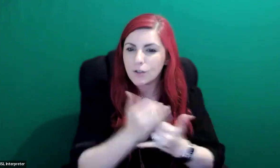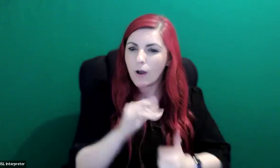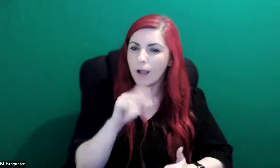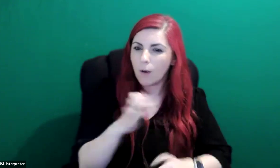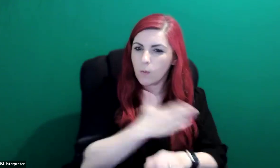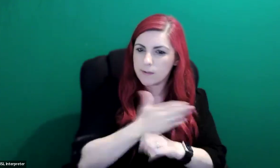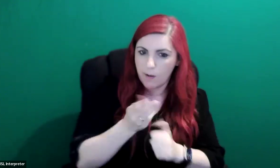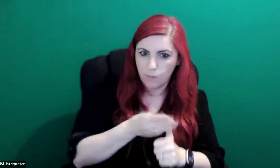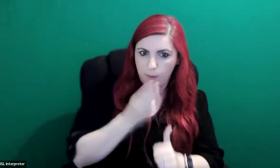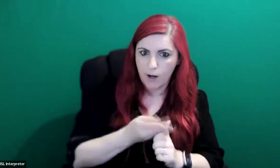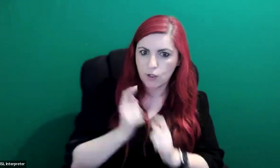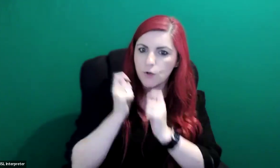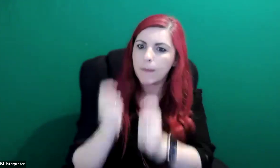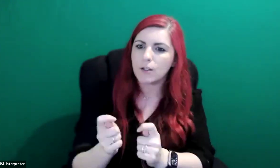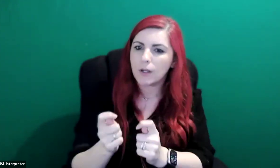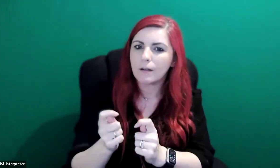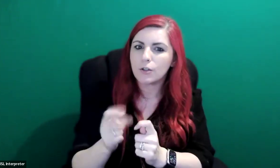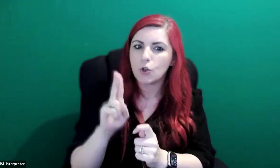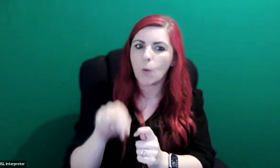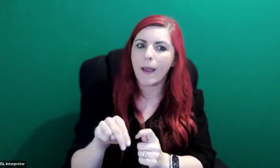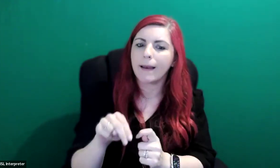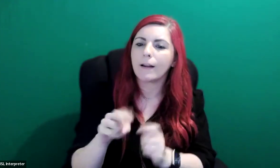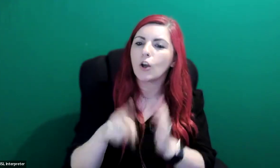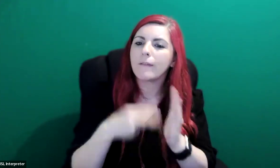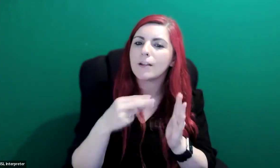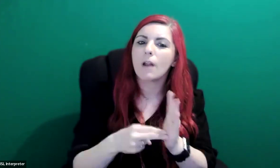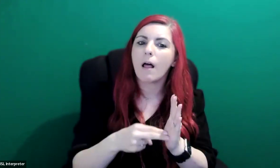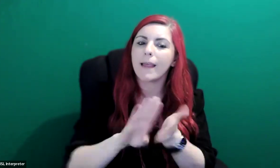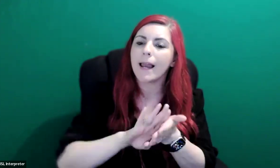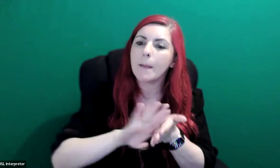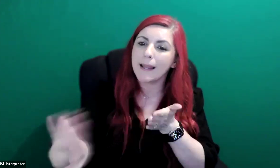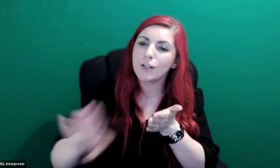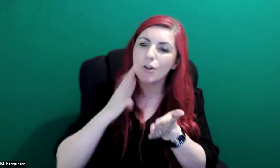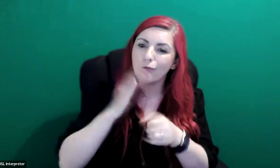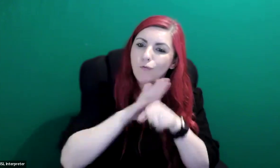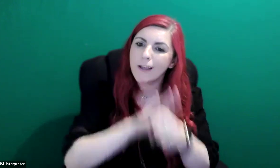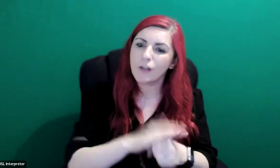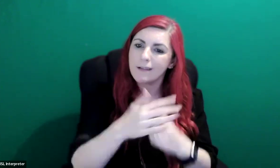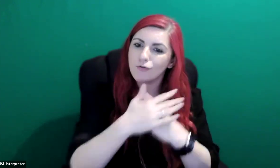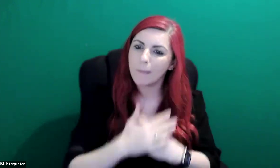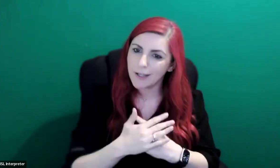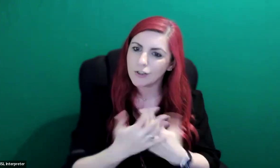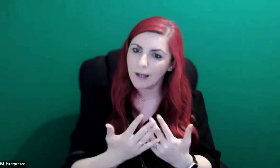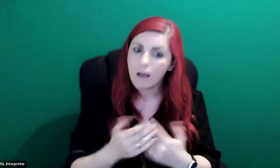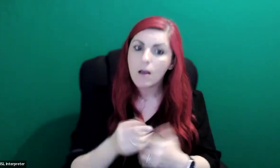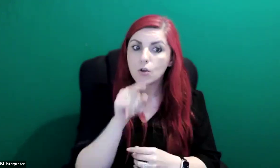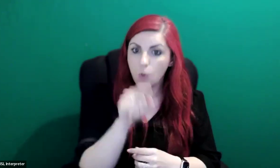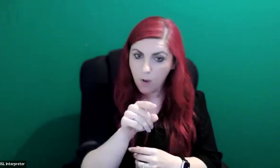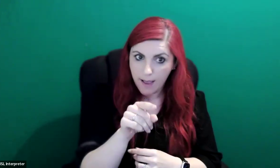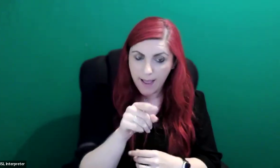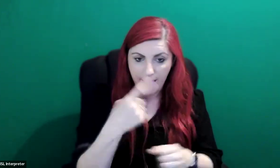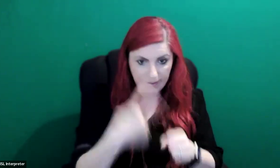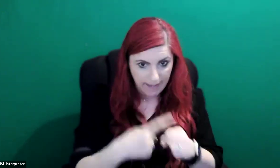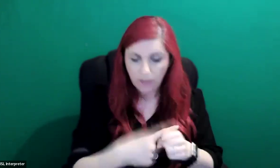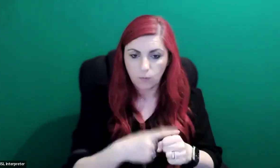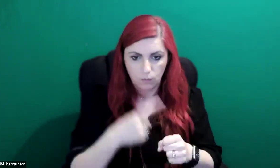starting to prepare its submission to the UN Convention on the Elimination of Racial Discrimination. So again, we'd be really, really keen to make